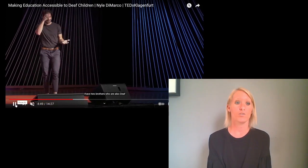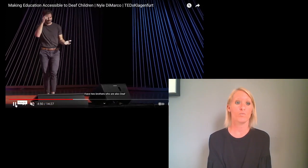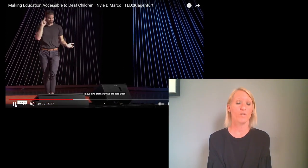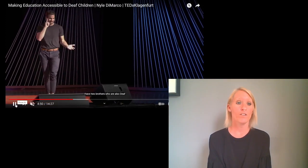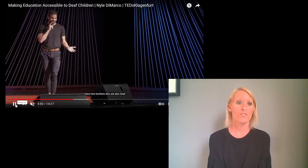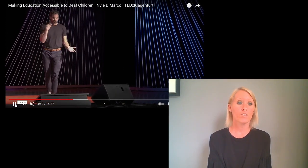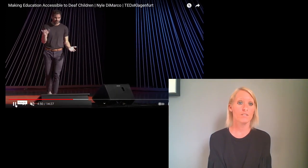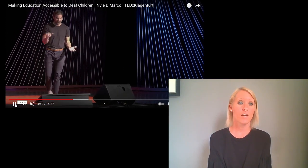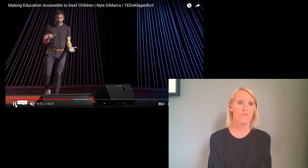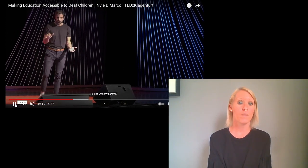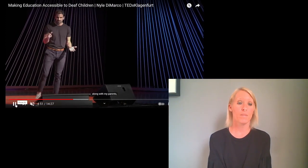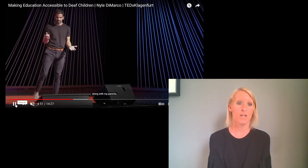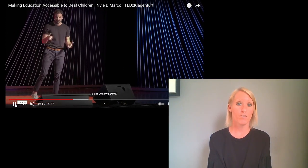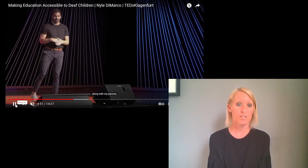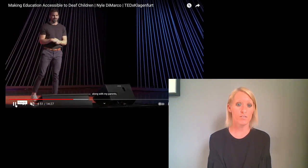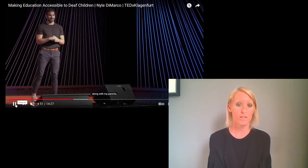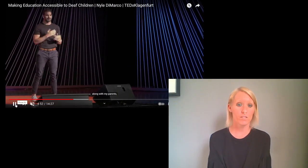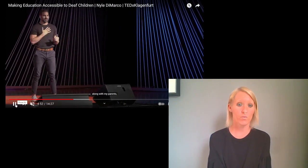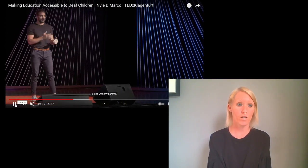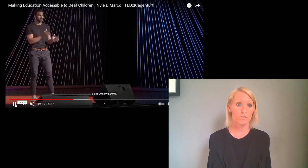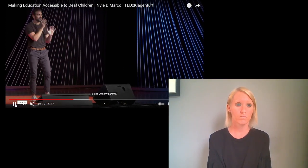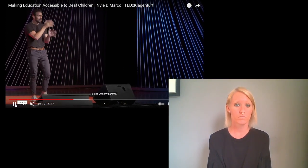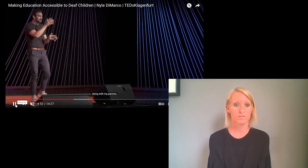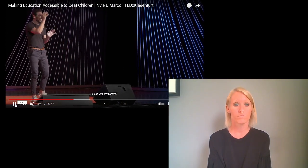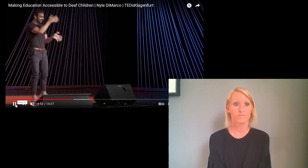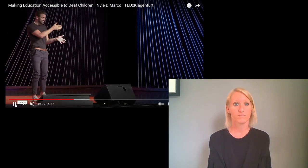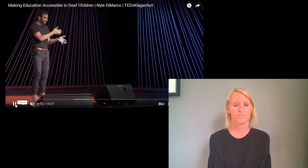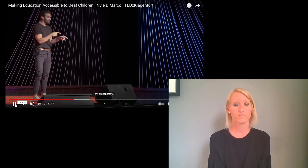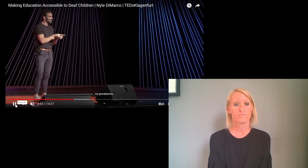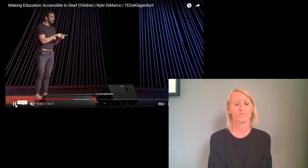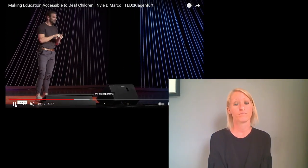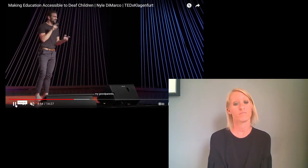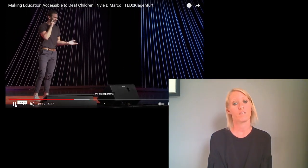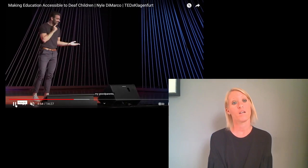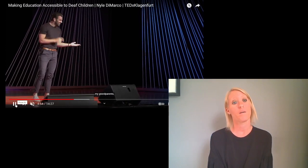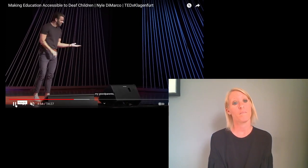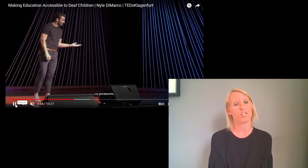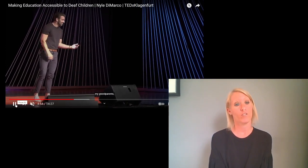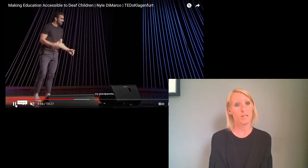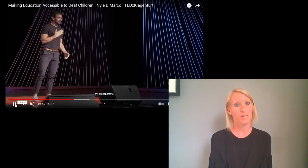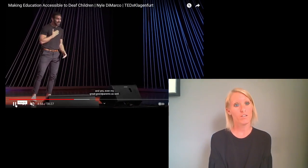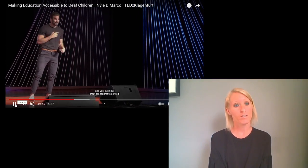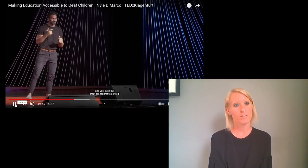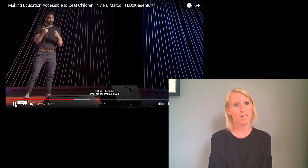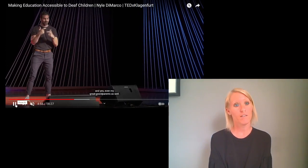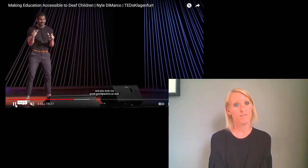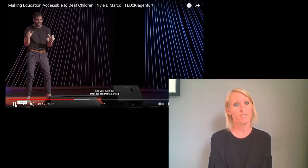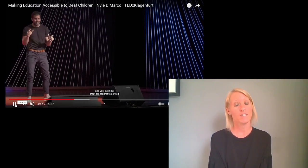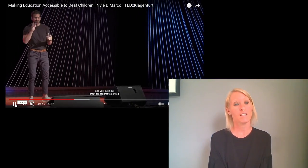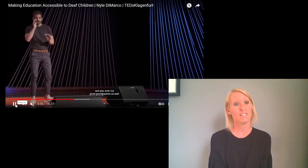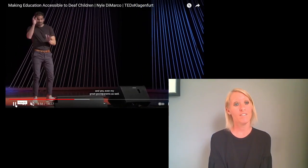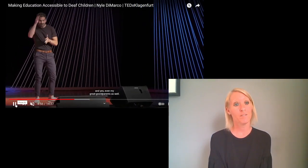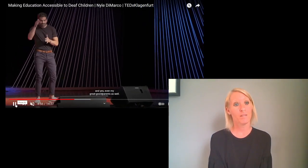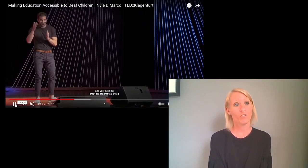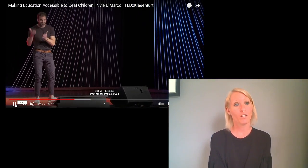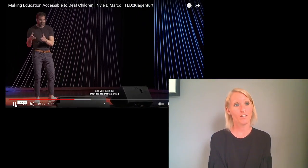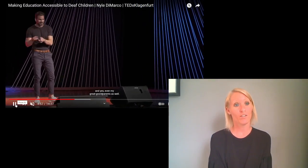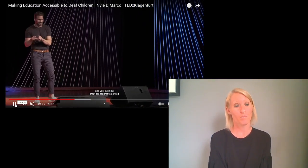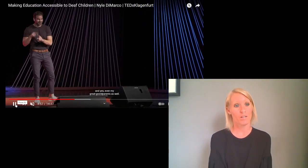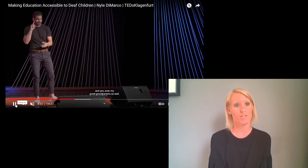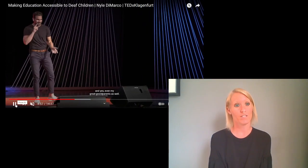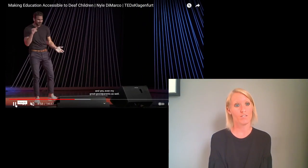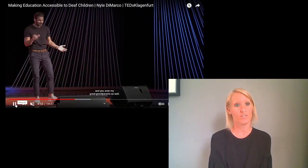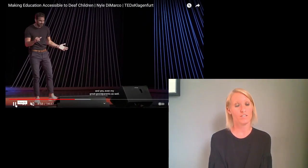I have two brothers that are deaf. My parents are deaf as well. My grandparents are deaf. Even my